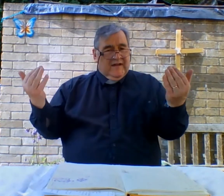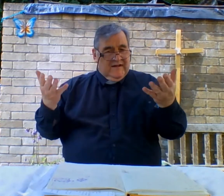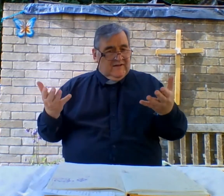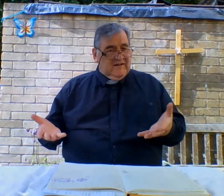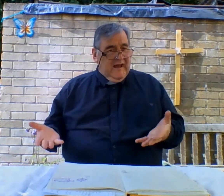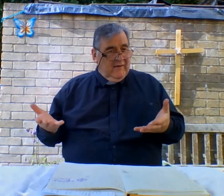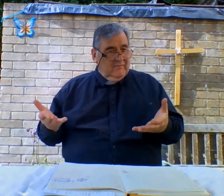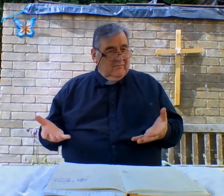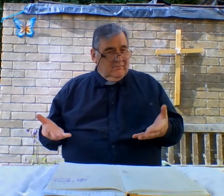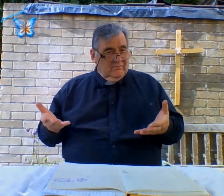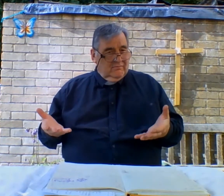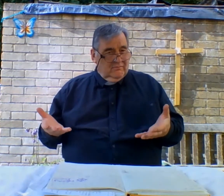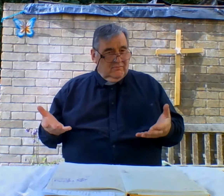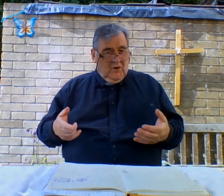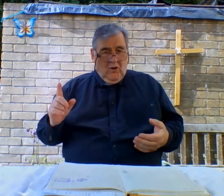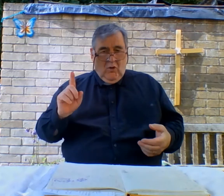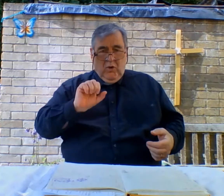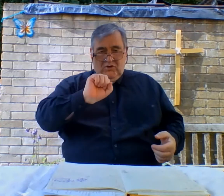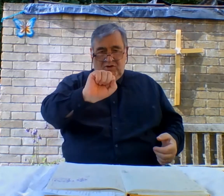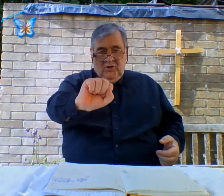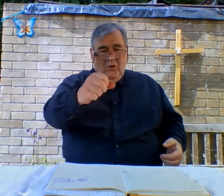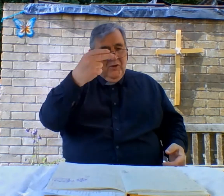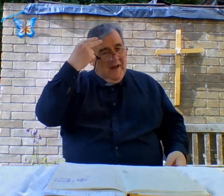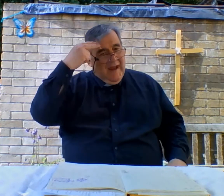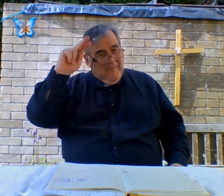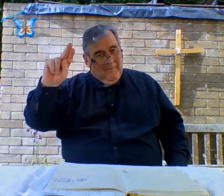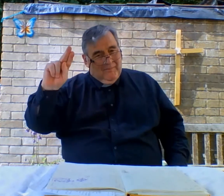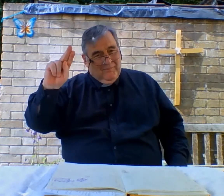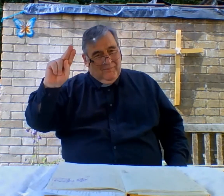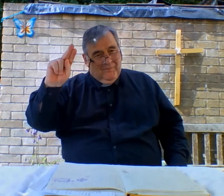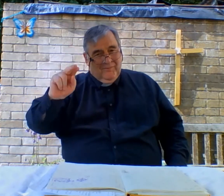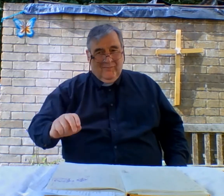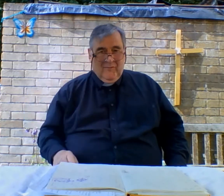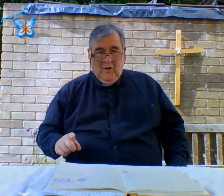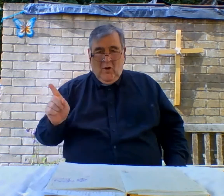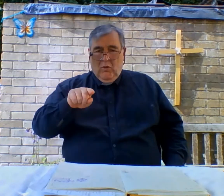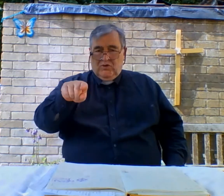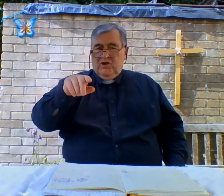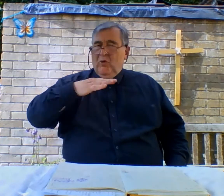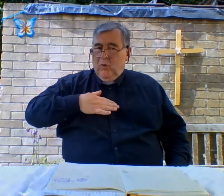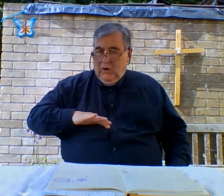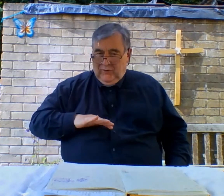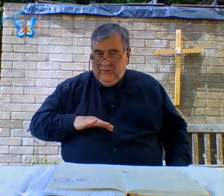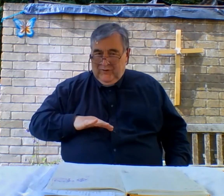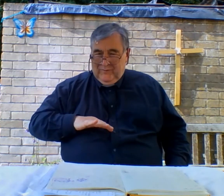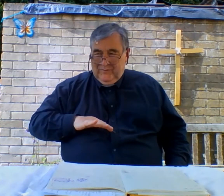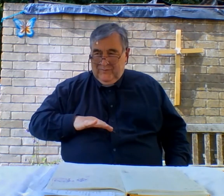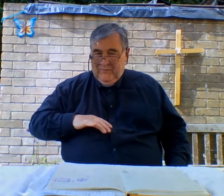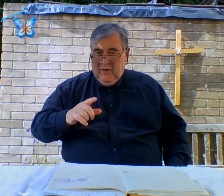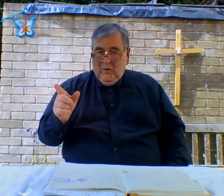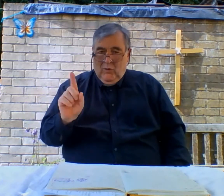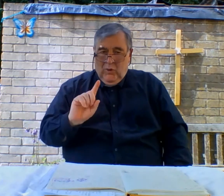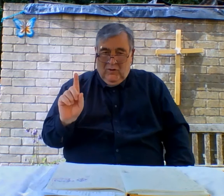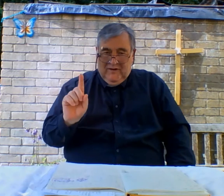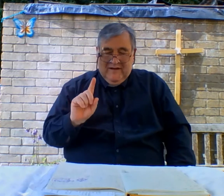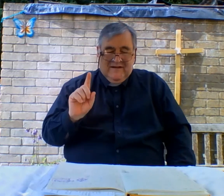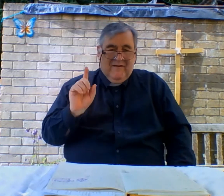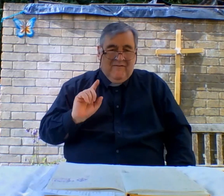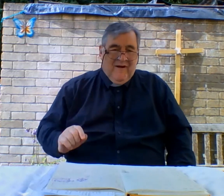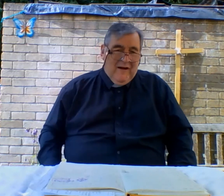it today? Or what's your name? What do you want? What is an